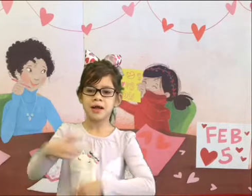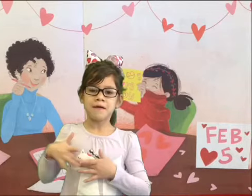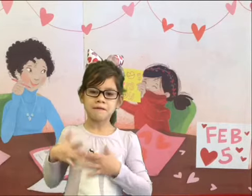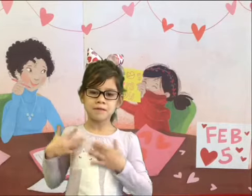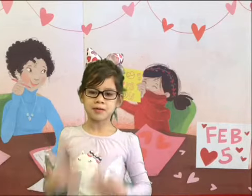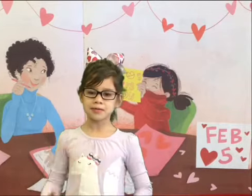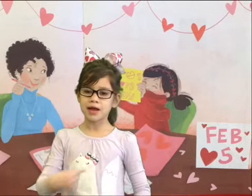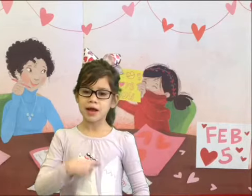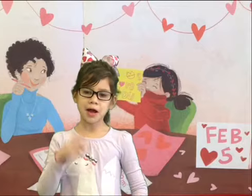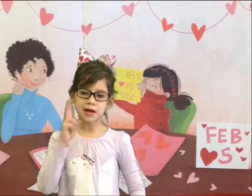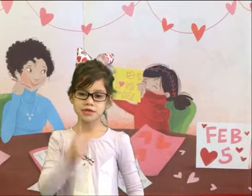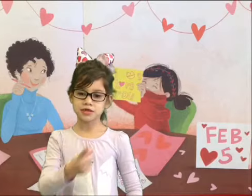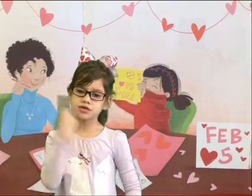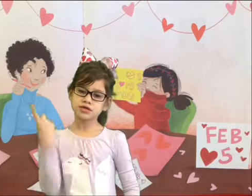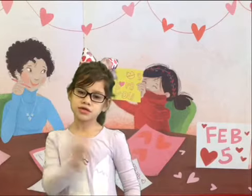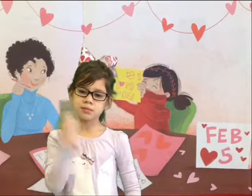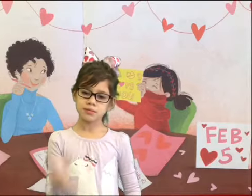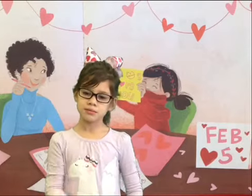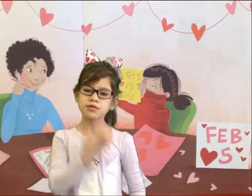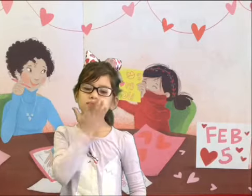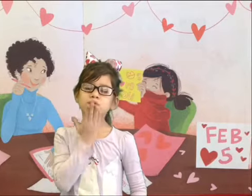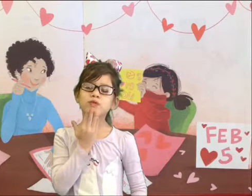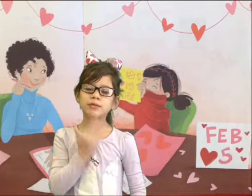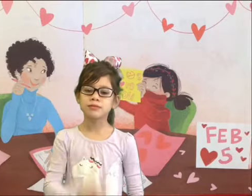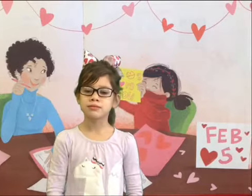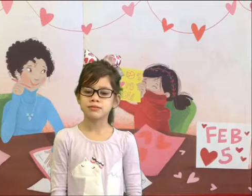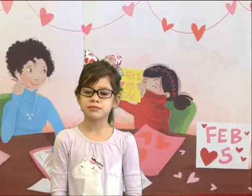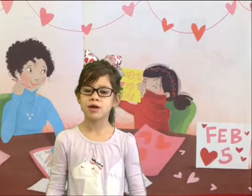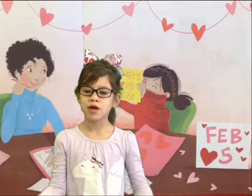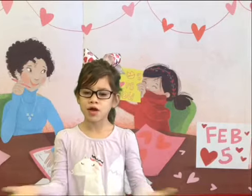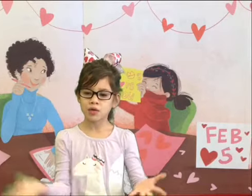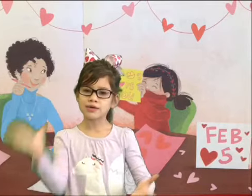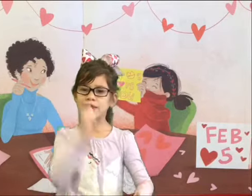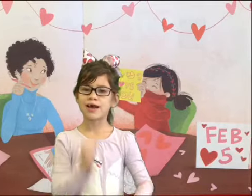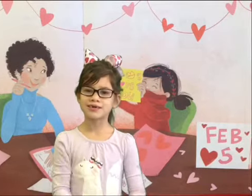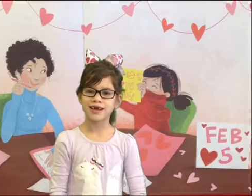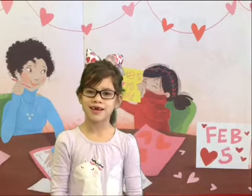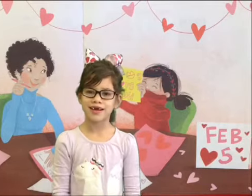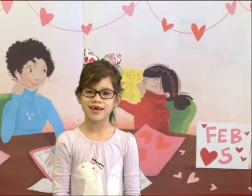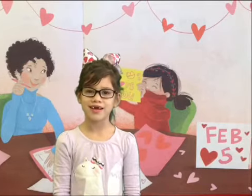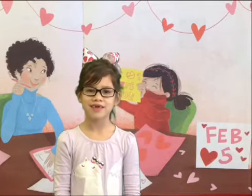On the third day of Valentine's Day, what sweet thing did I see?